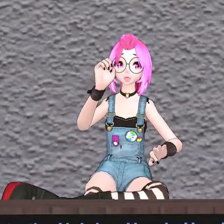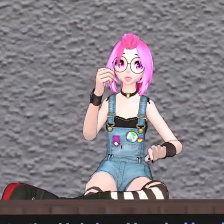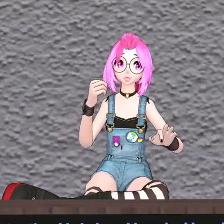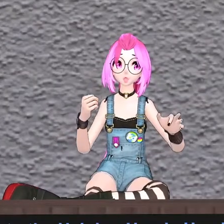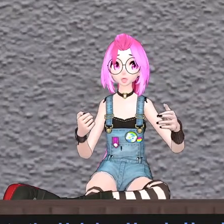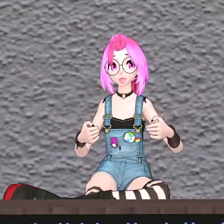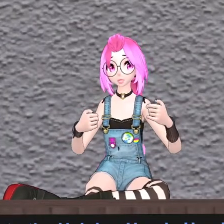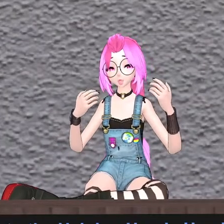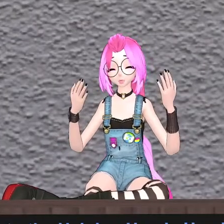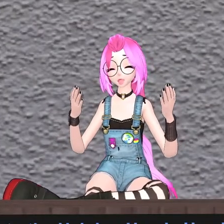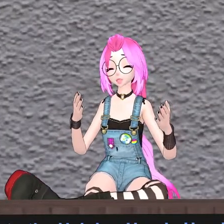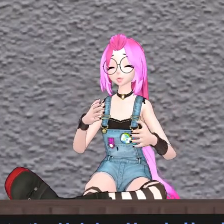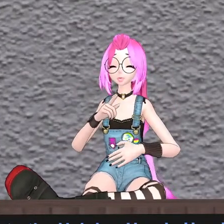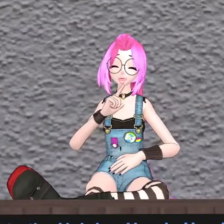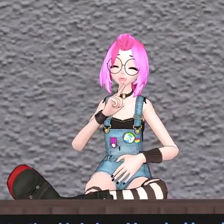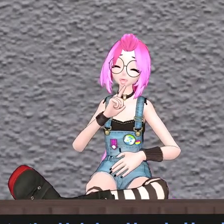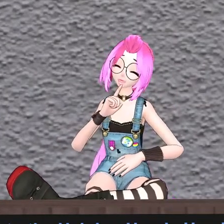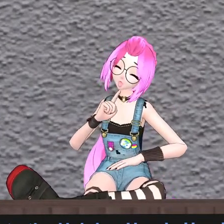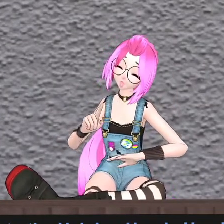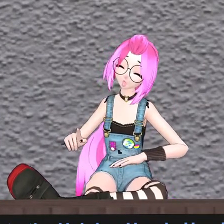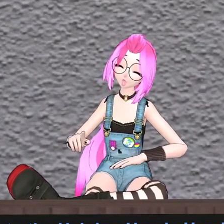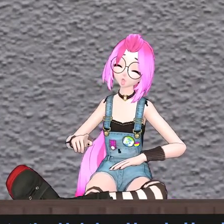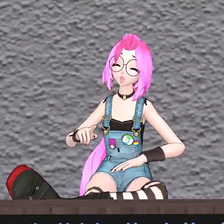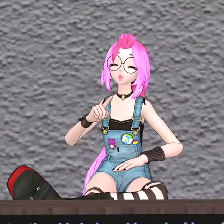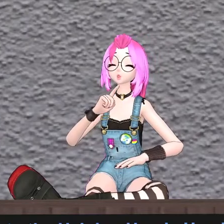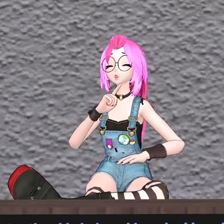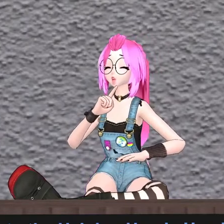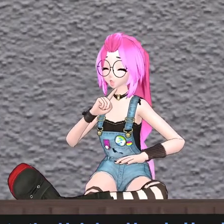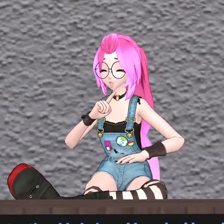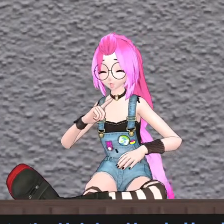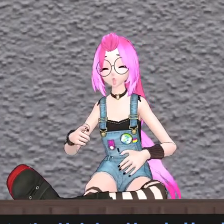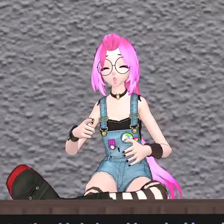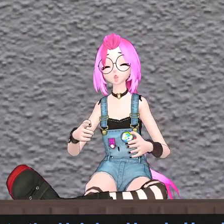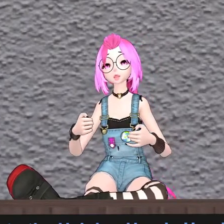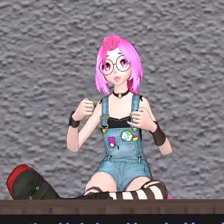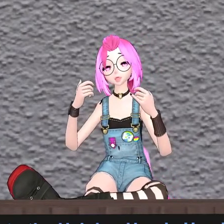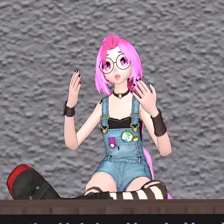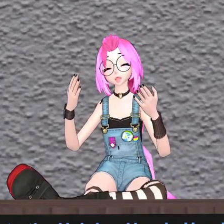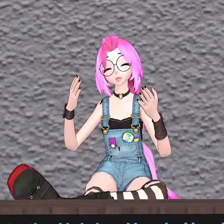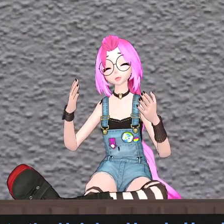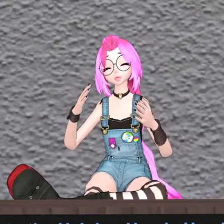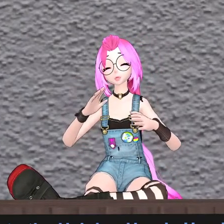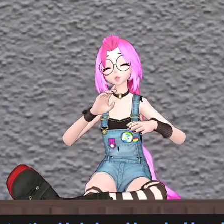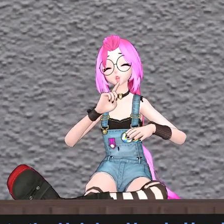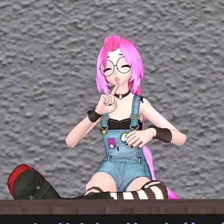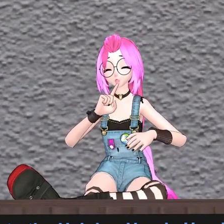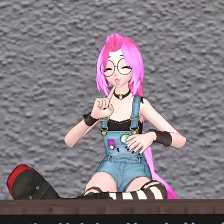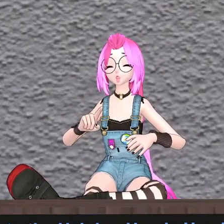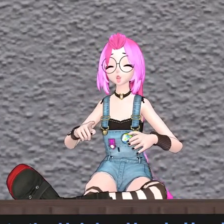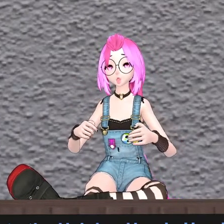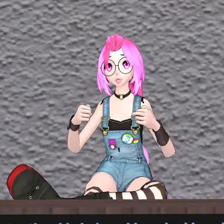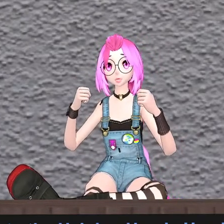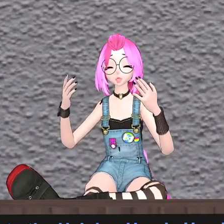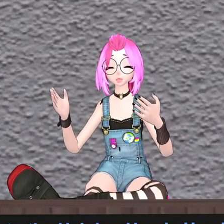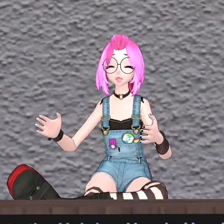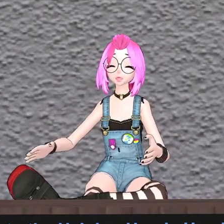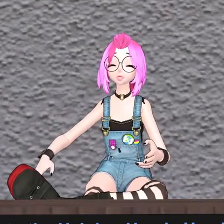want to say so, like so much, you could just use like really. Like that's really a lot, or that's really so much.